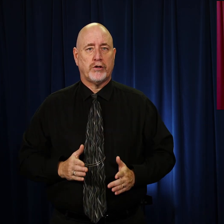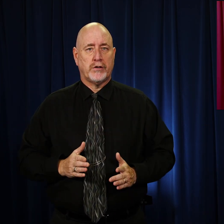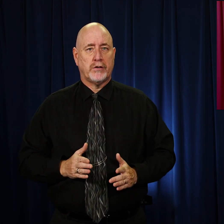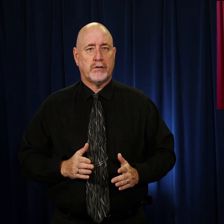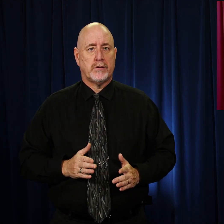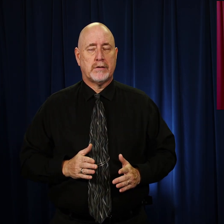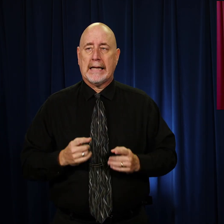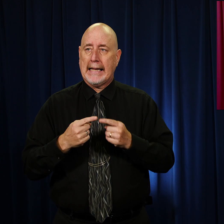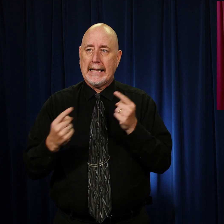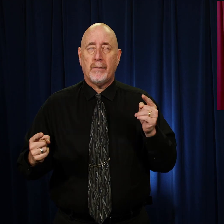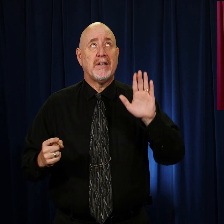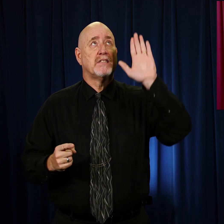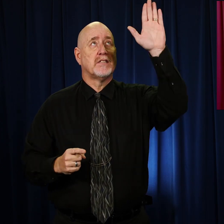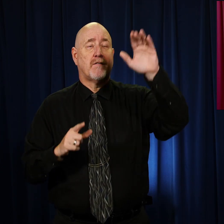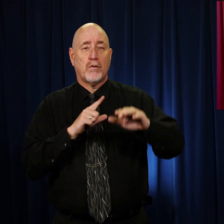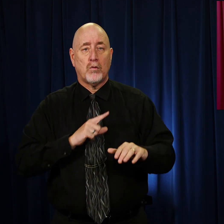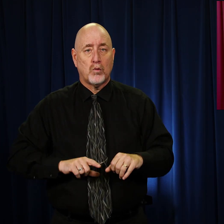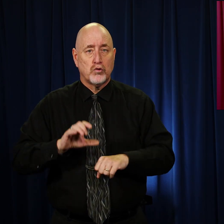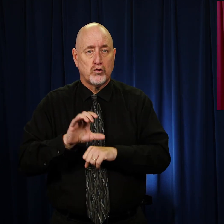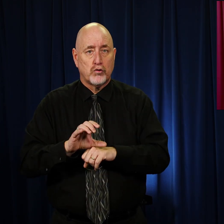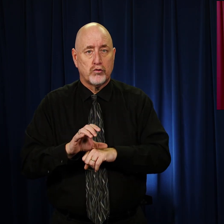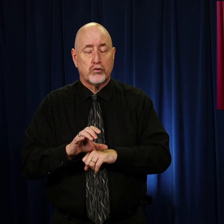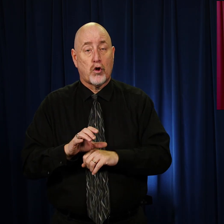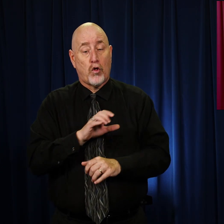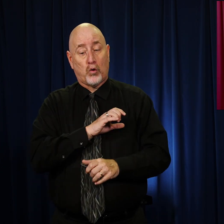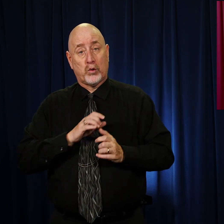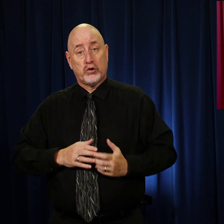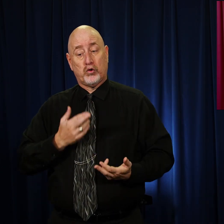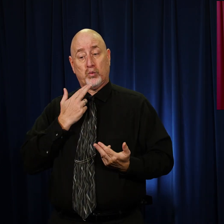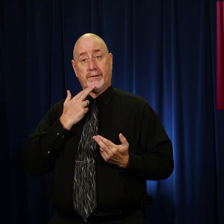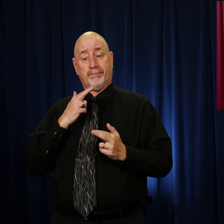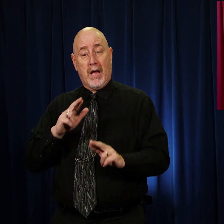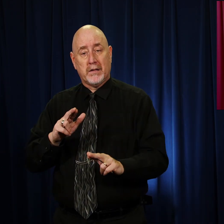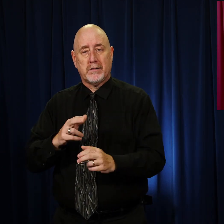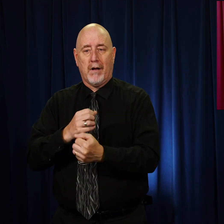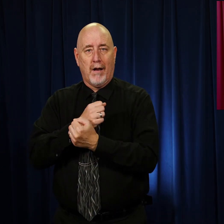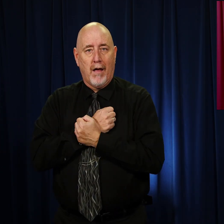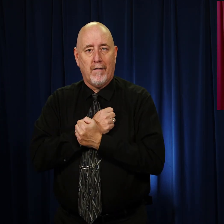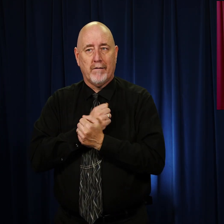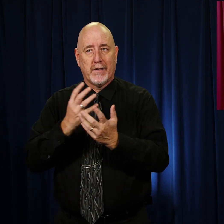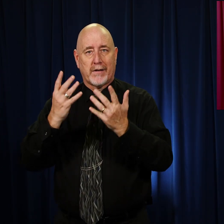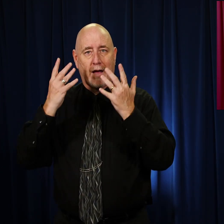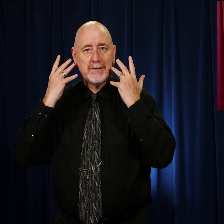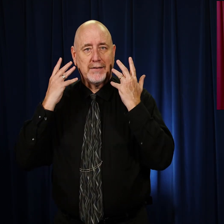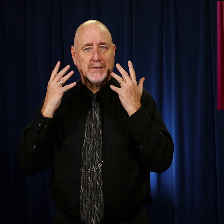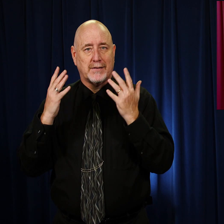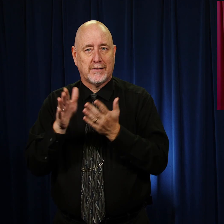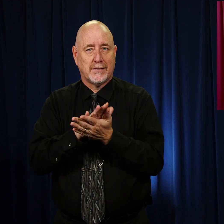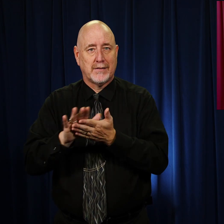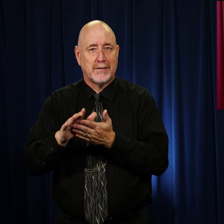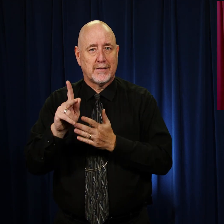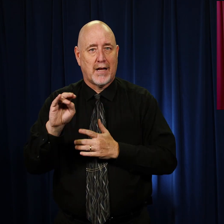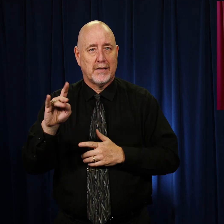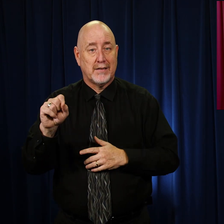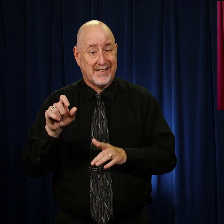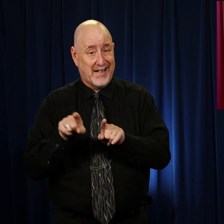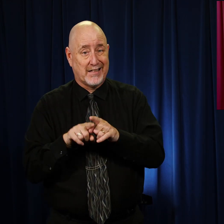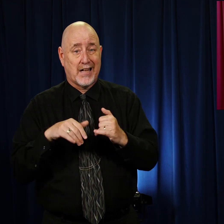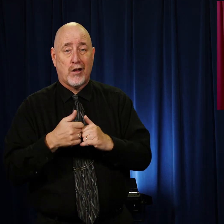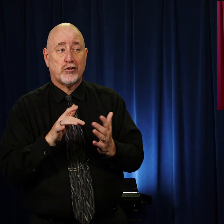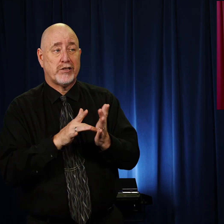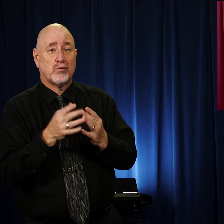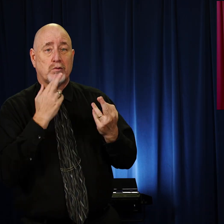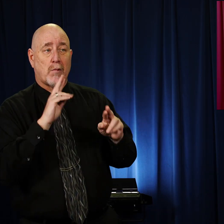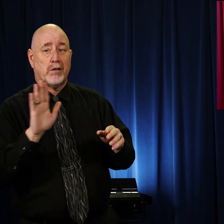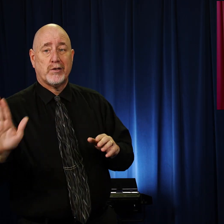are enemies of the Lord's church. The Christian reaction should be one of love and kindness. This is how Jesus responded to enemies,